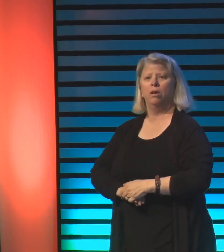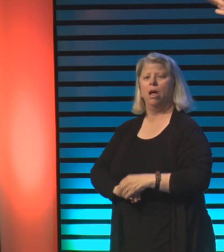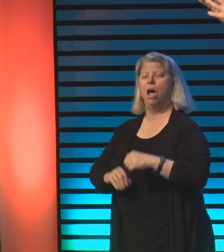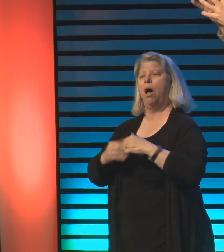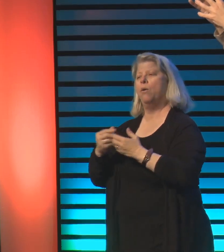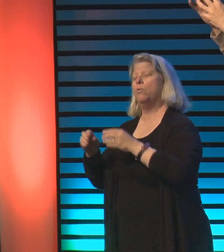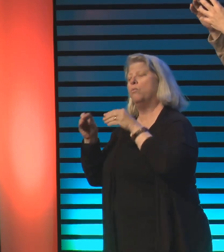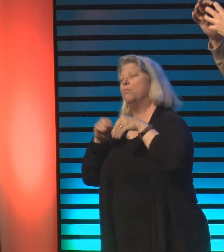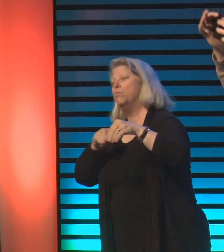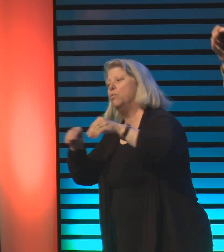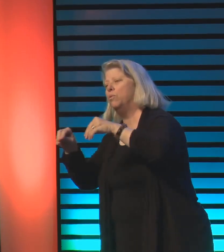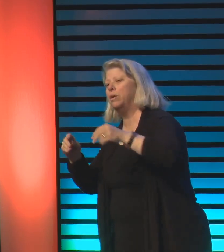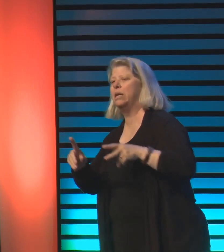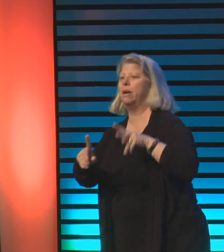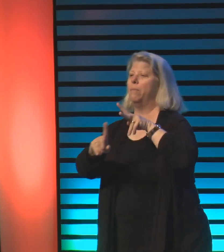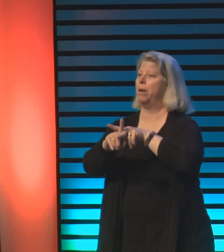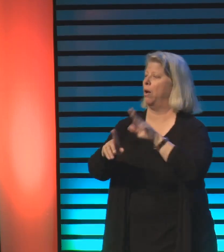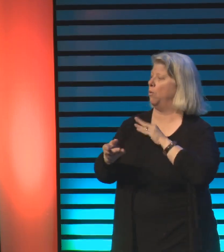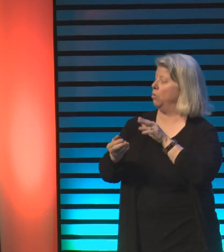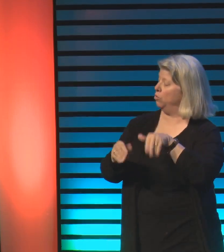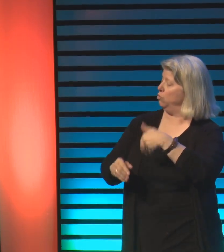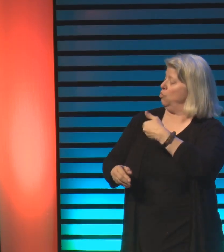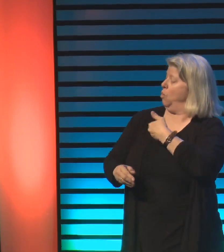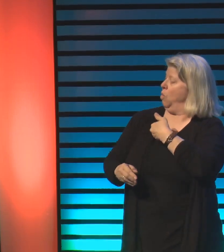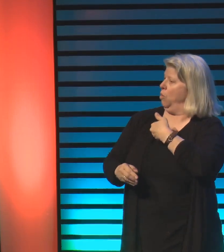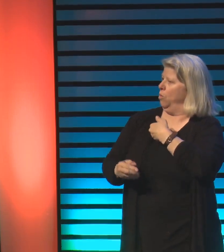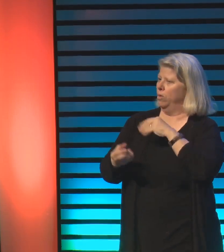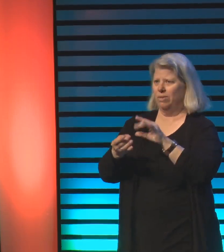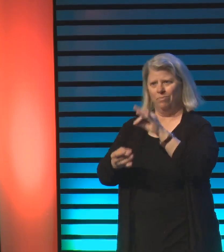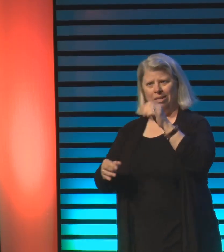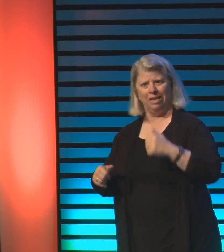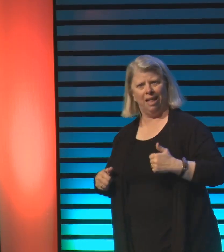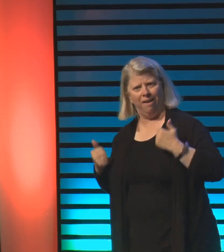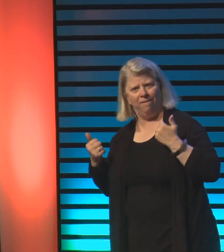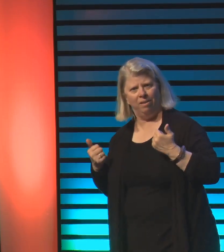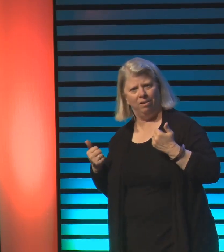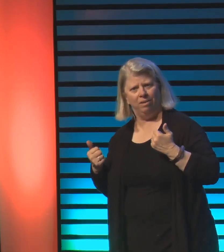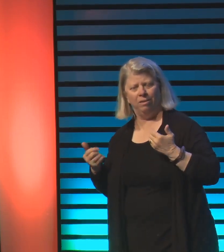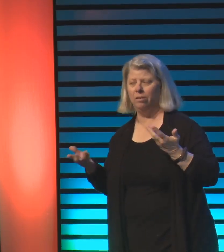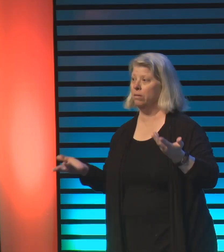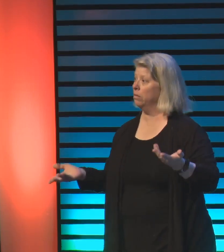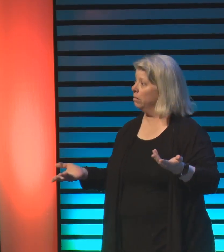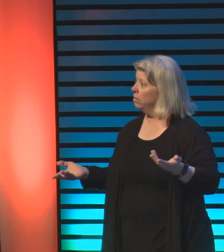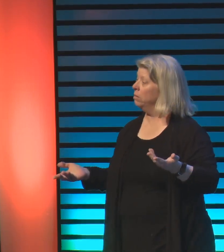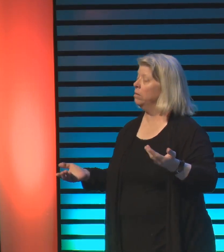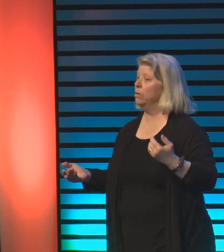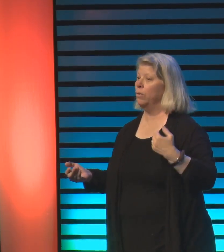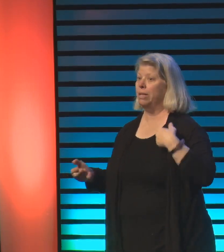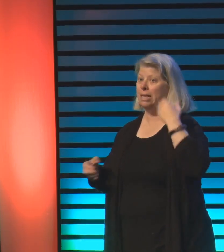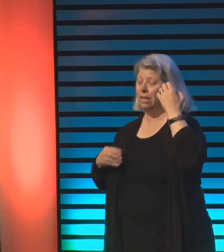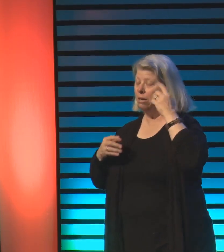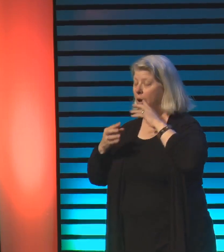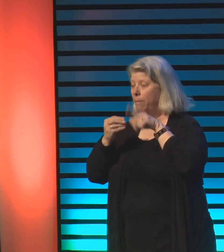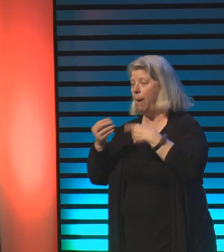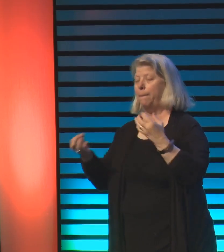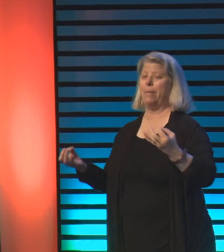take movement and apply it to our souls, to spiritual life? Well, we can talk about